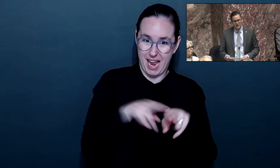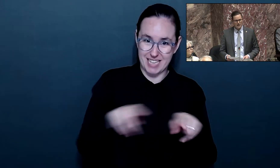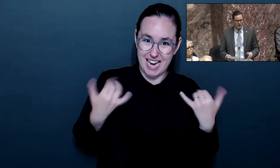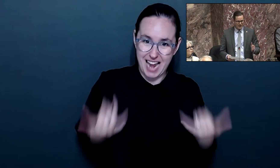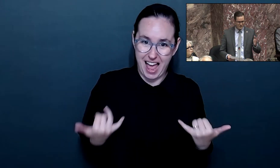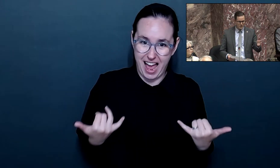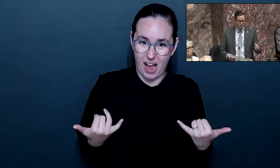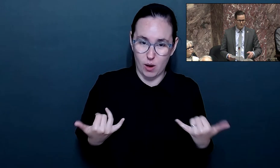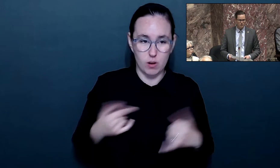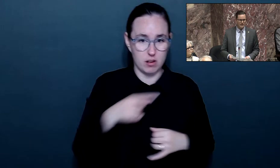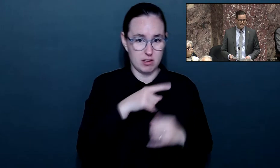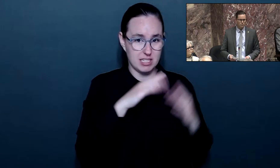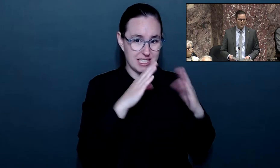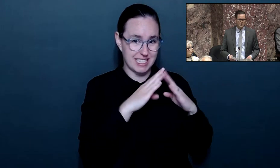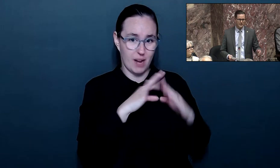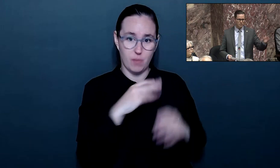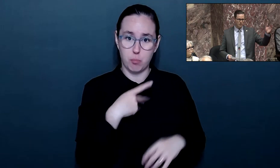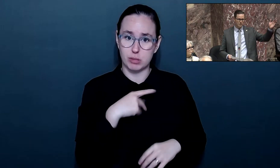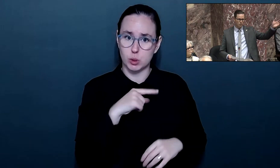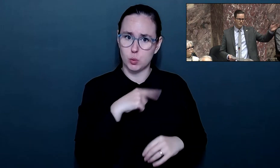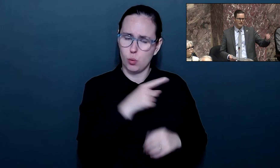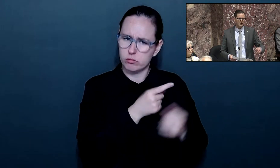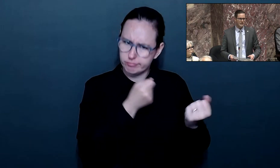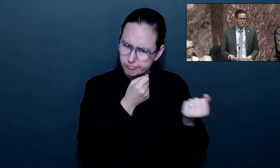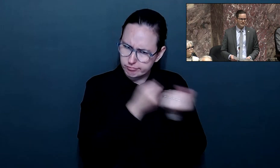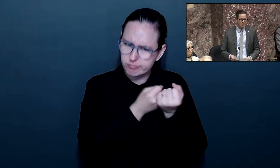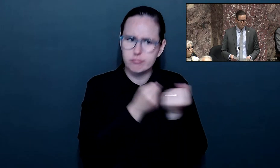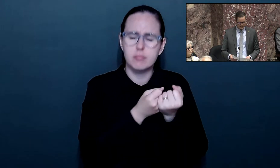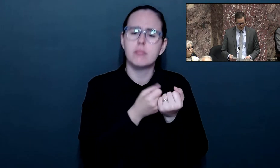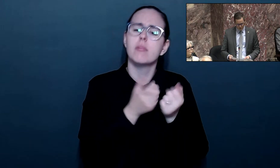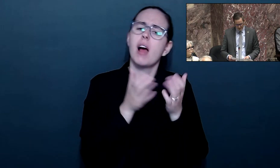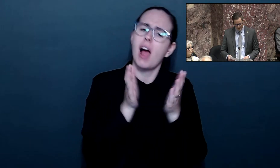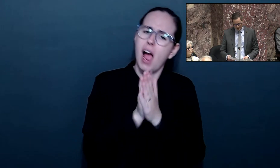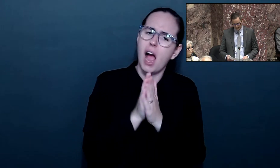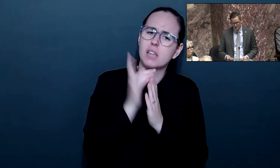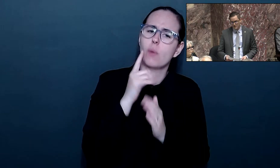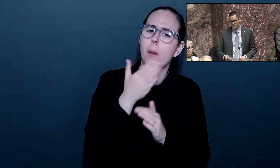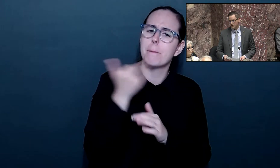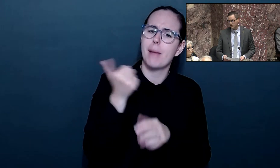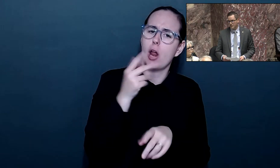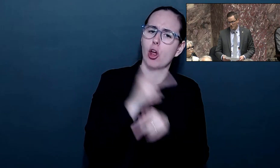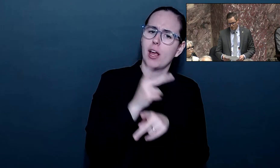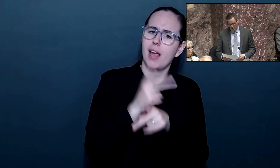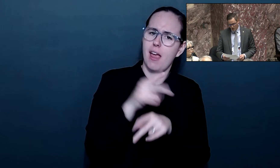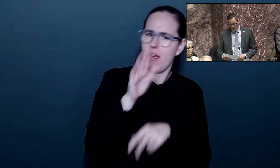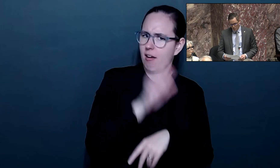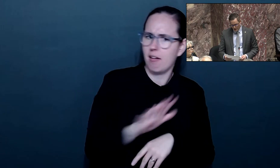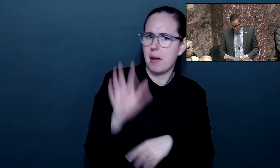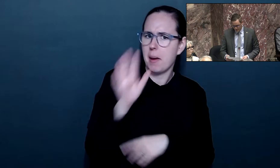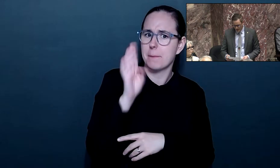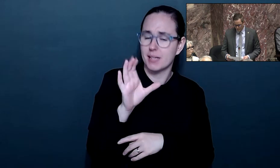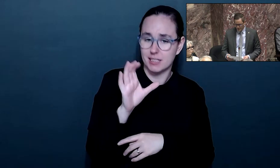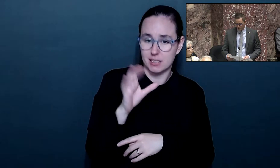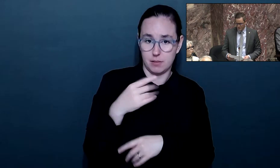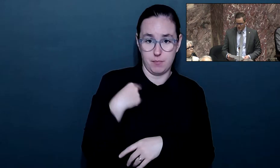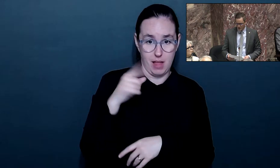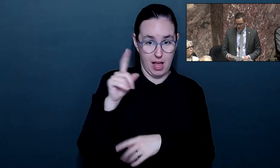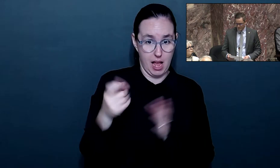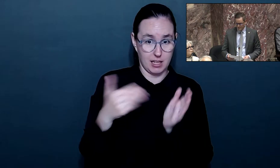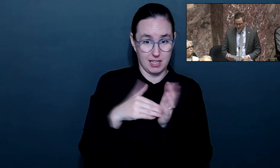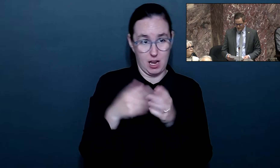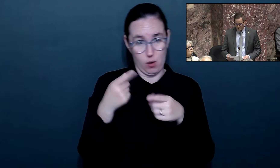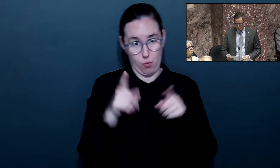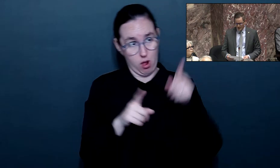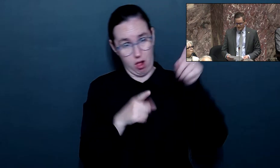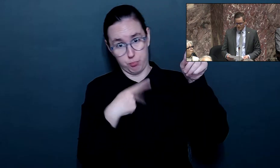and I'll ask the Premier again while the City of Prince George delegation is here in this House today. Mr. Speaker, when will the government move